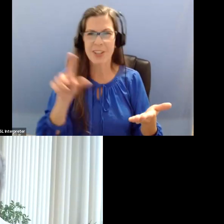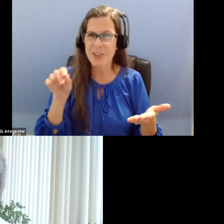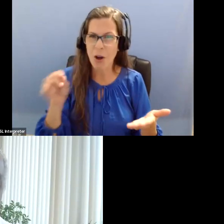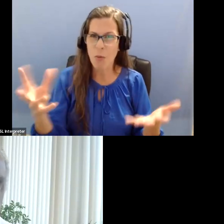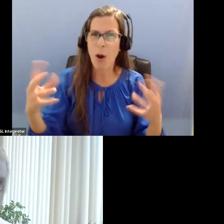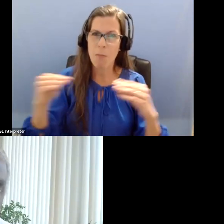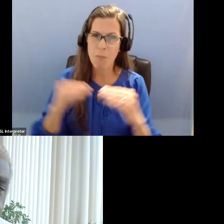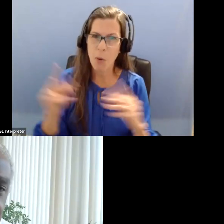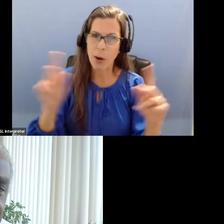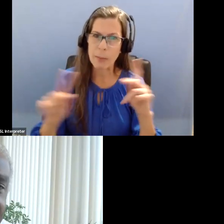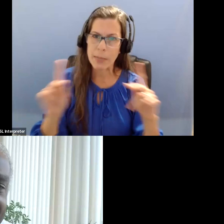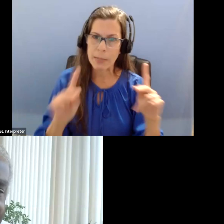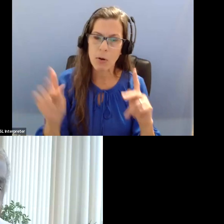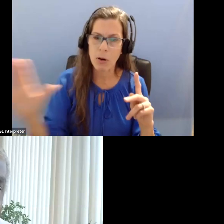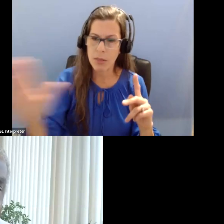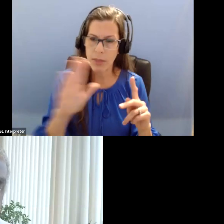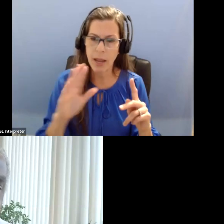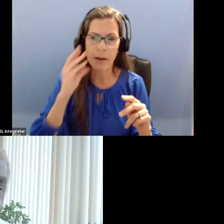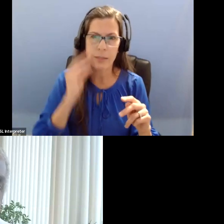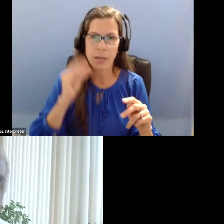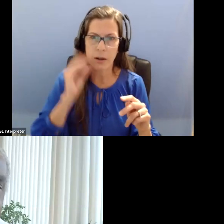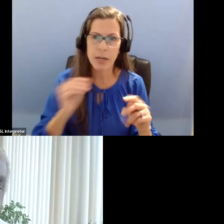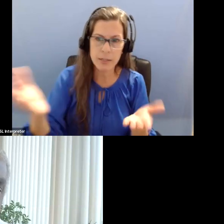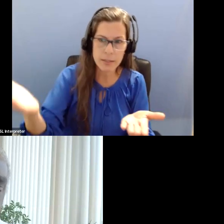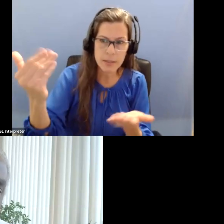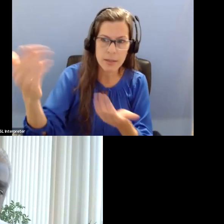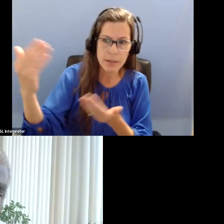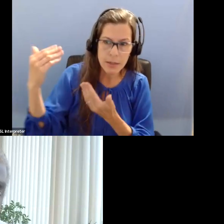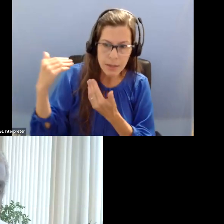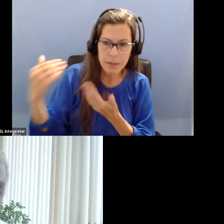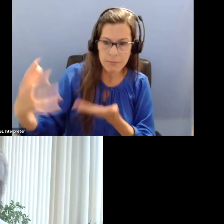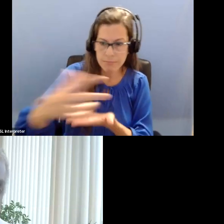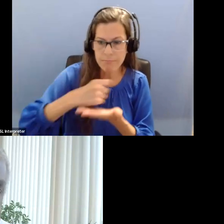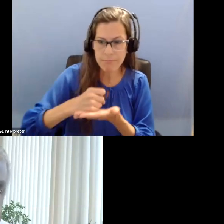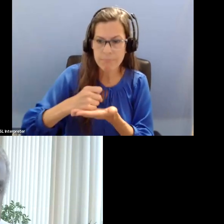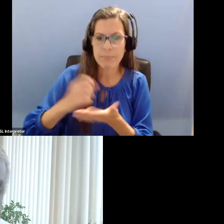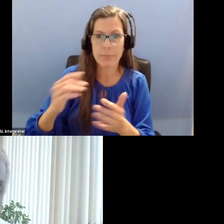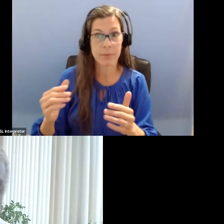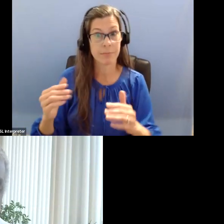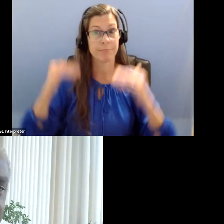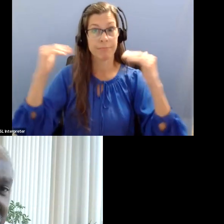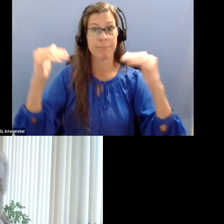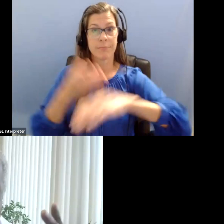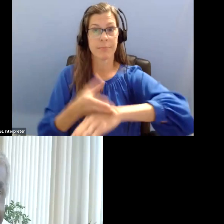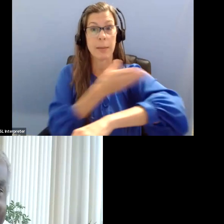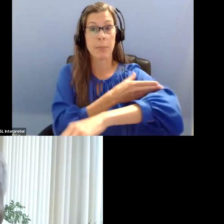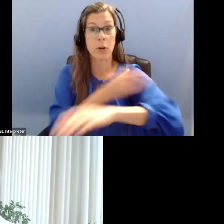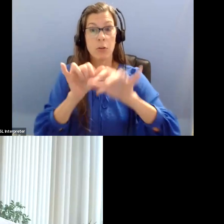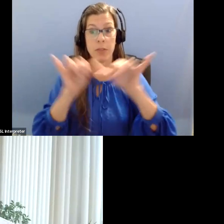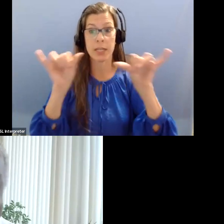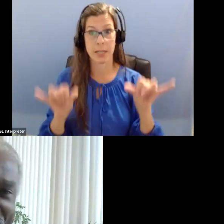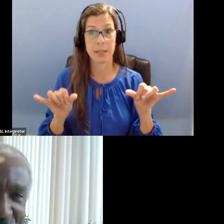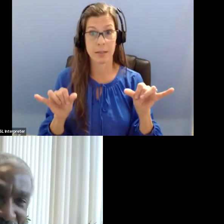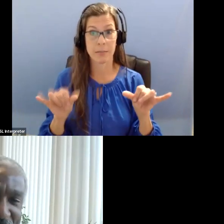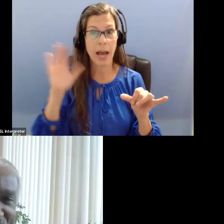the table so we come up with the ideas that we need to truly improve the system. With that, I will stop.